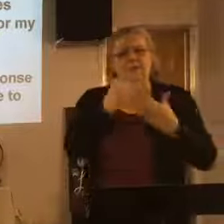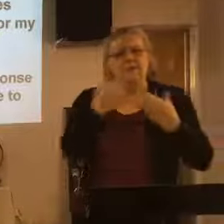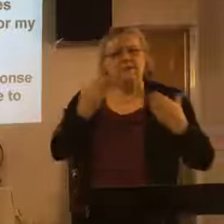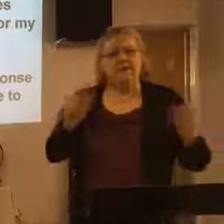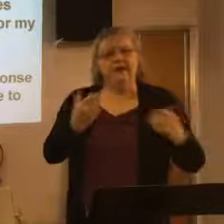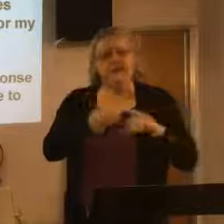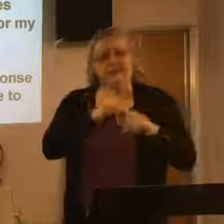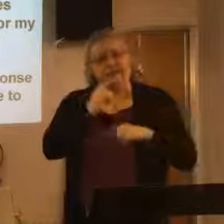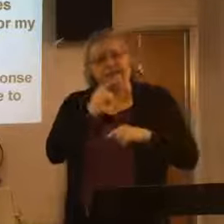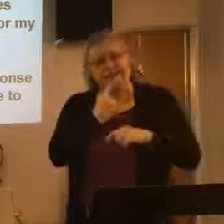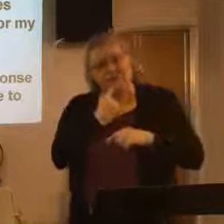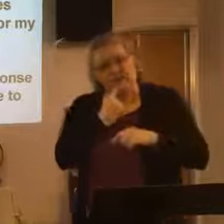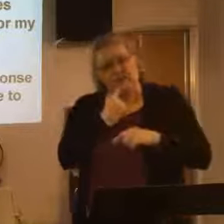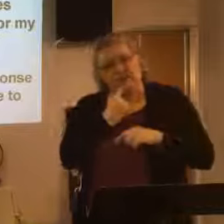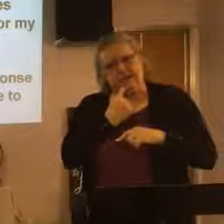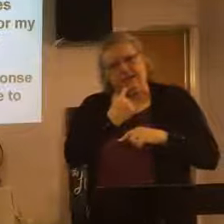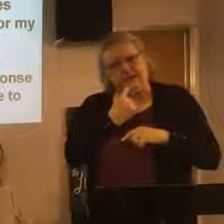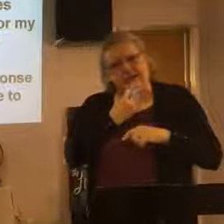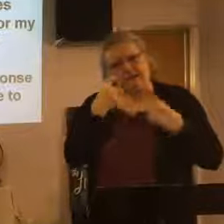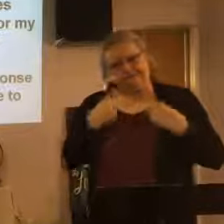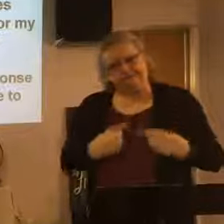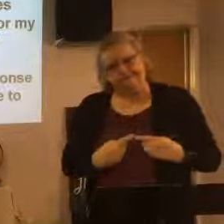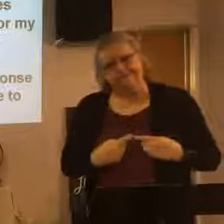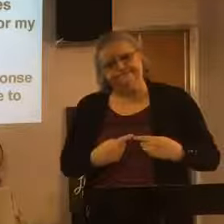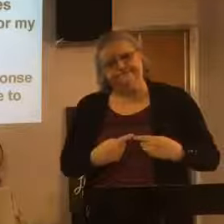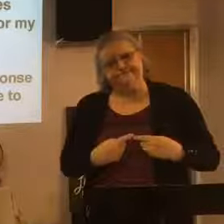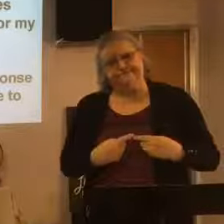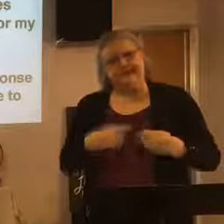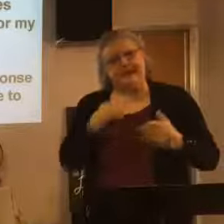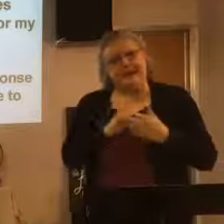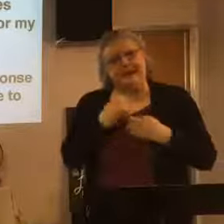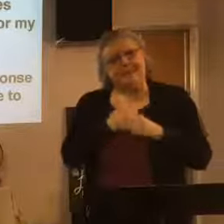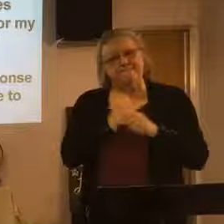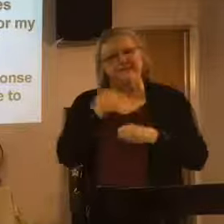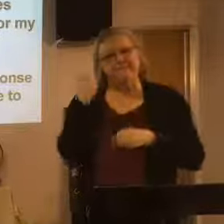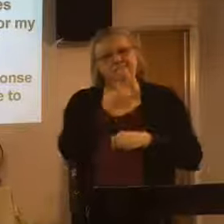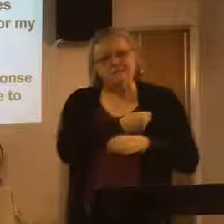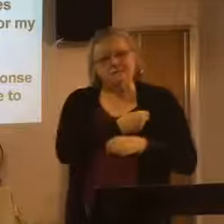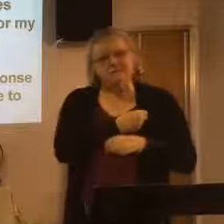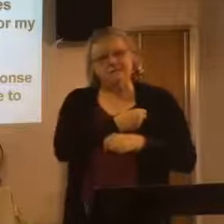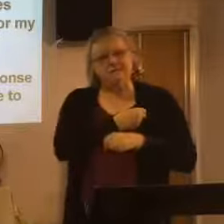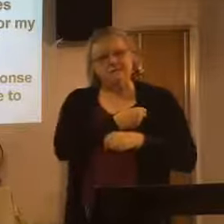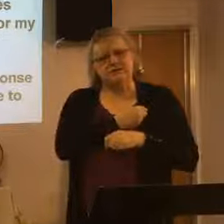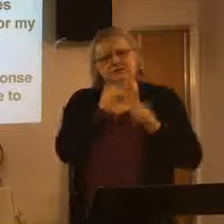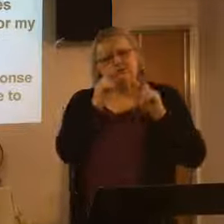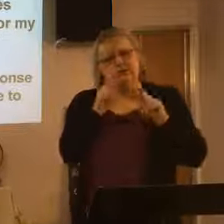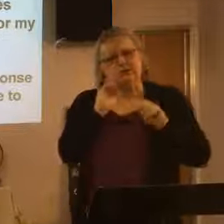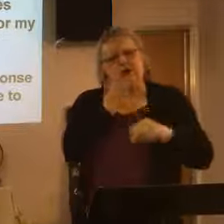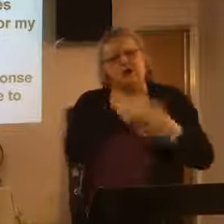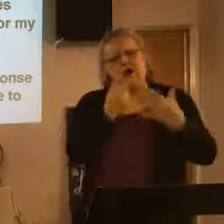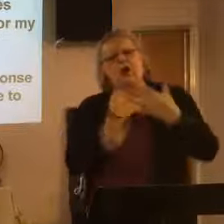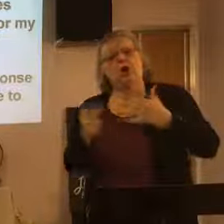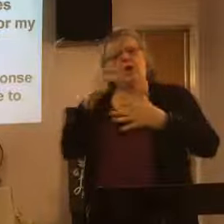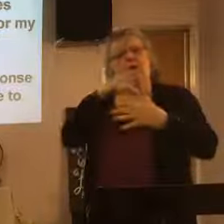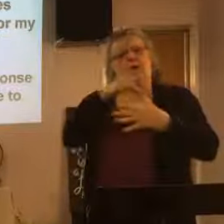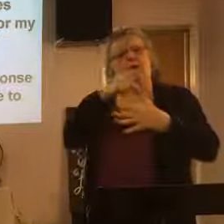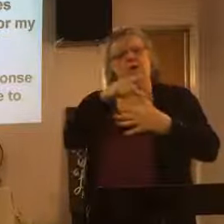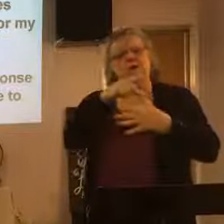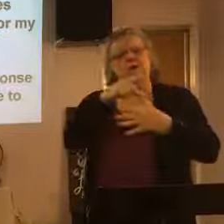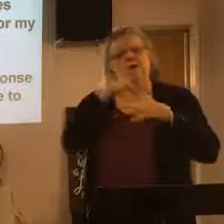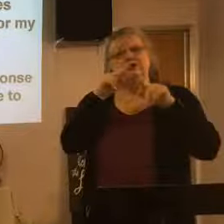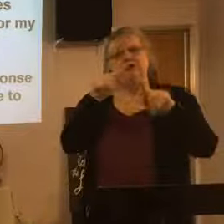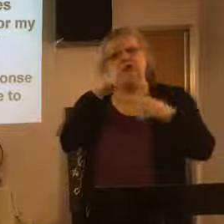of disappointment and discouragement is it causes us to look at our priorities, to look